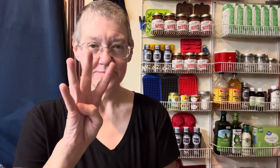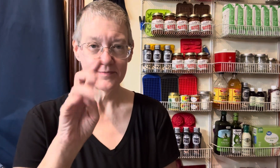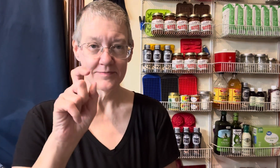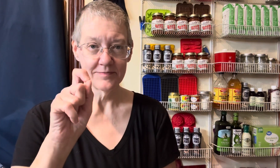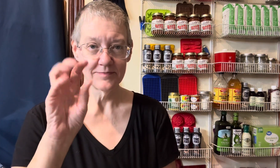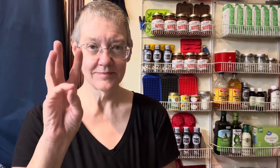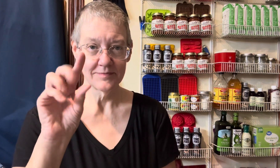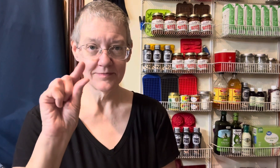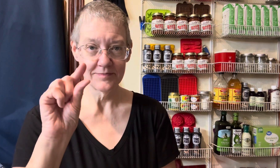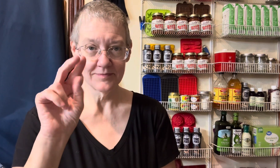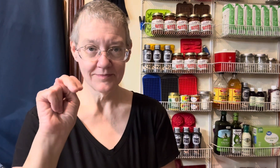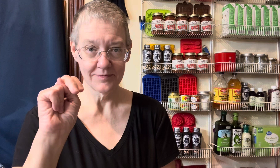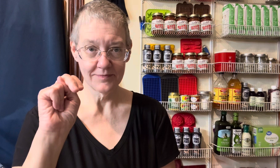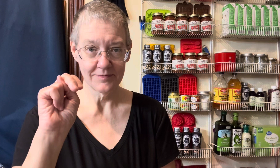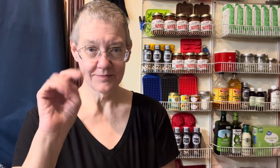that's 4.6 grams.